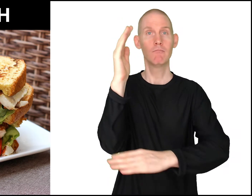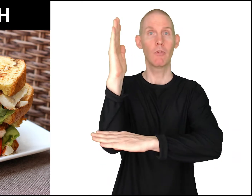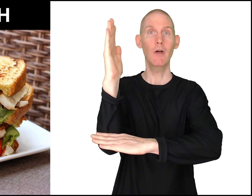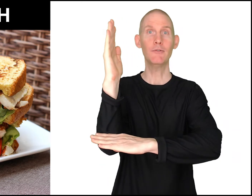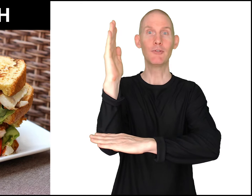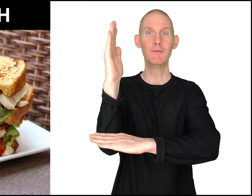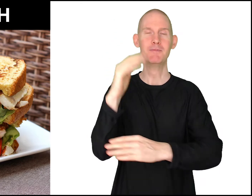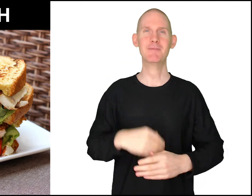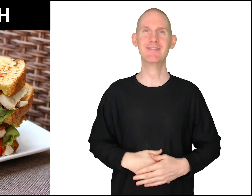Lunch.